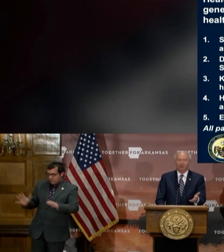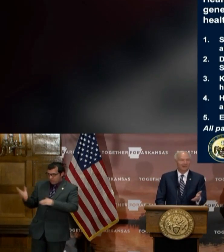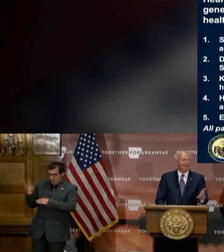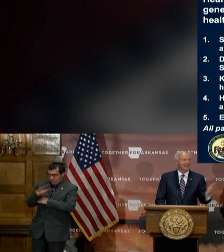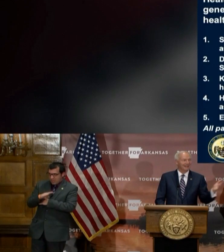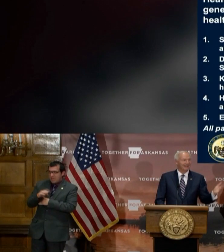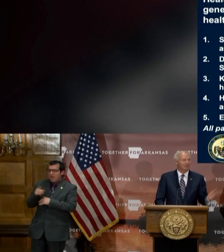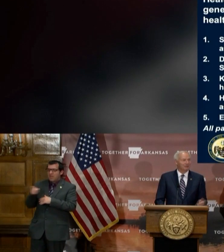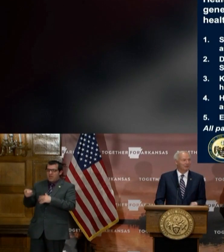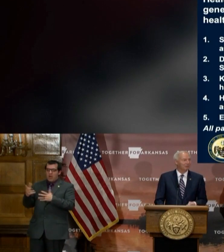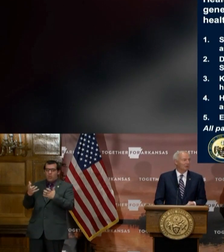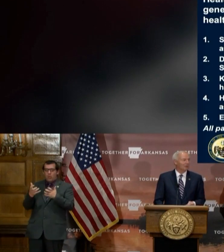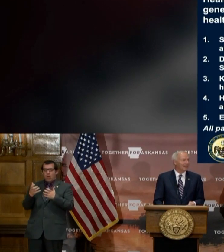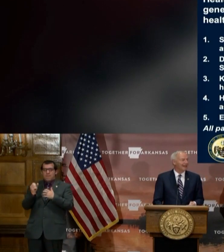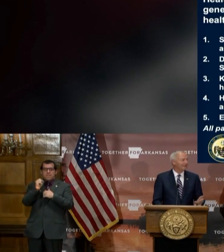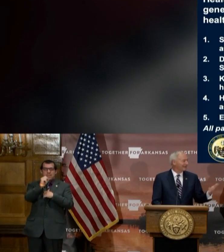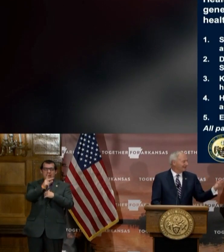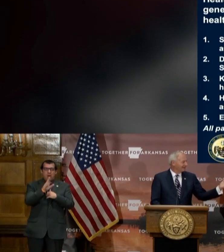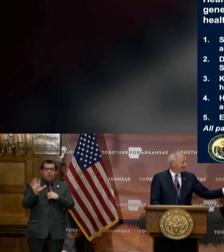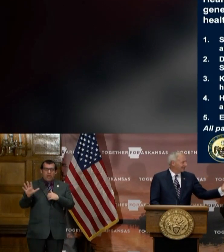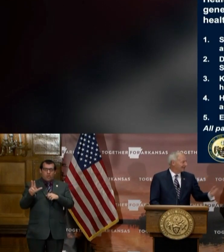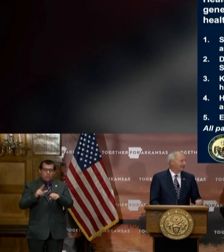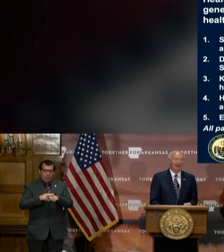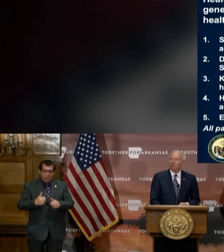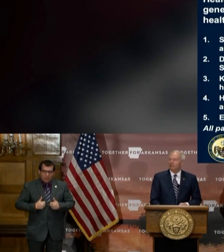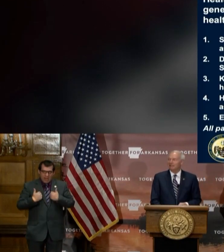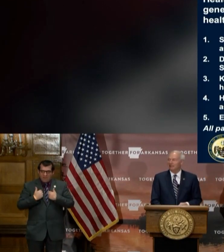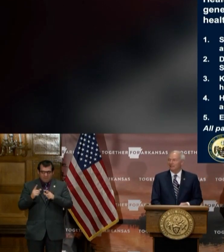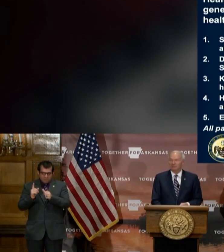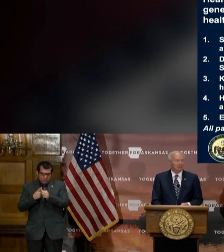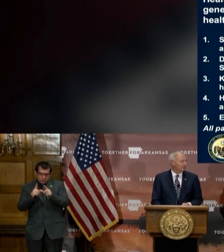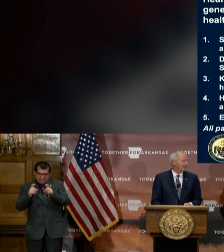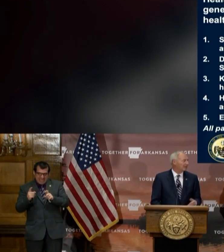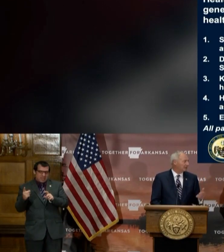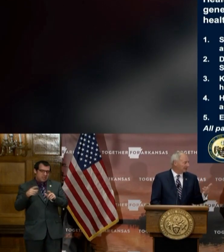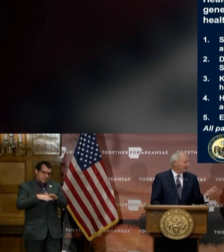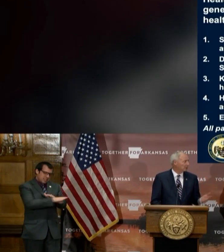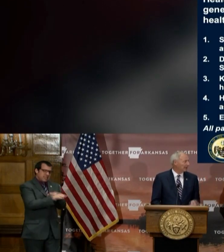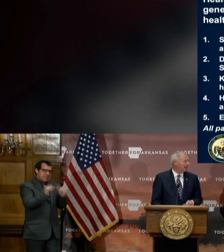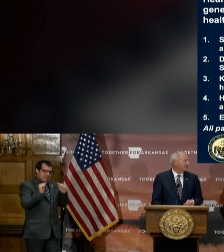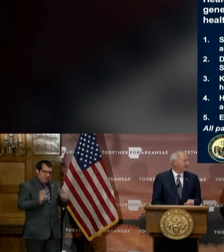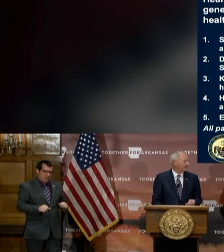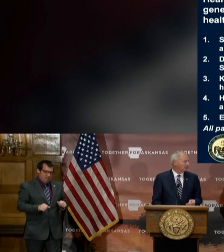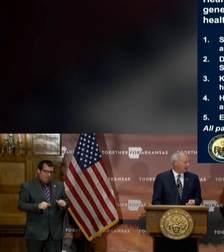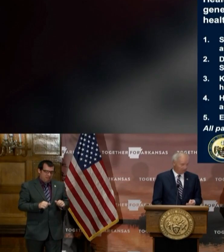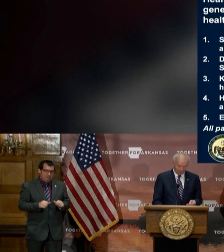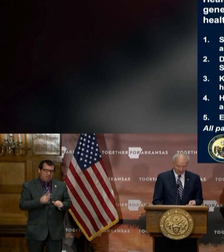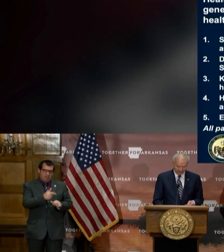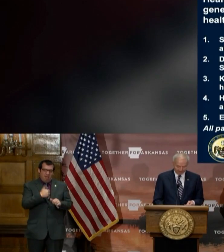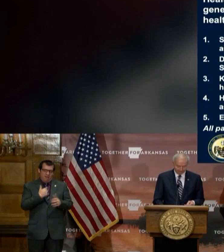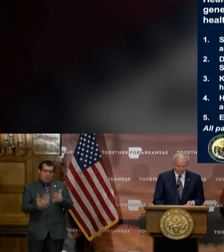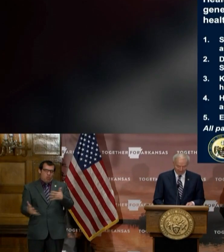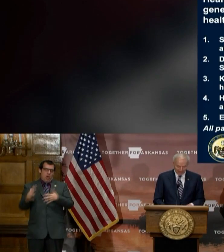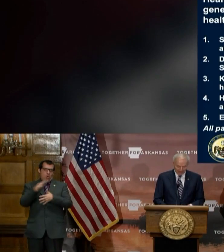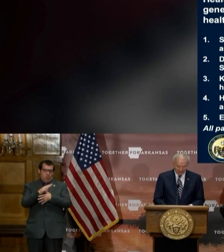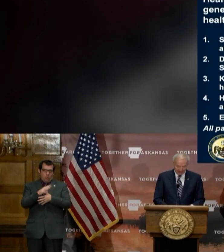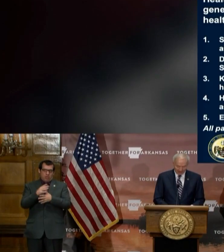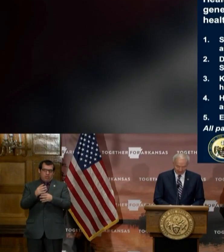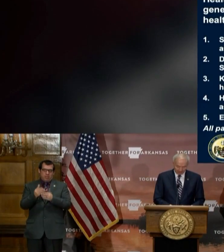test before they resume normal life, then that will be available to them and they will have a priority.